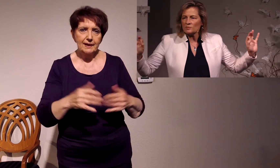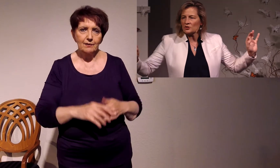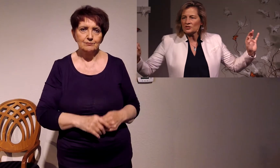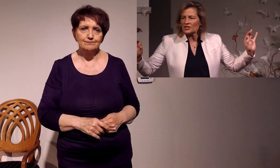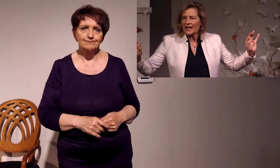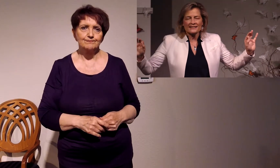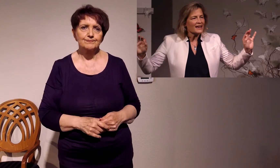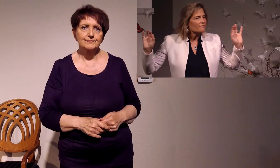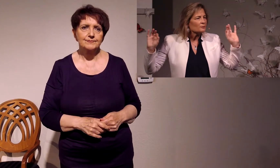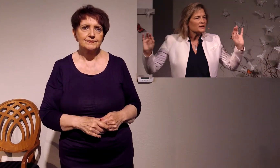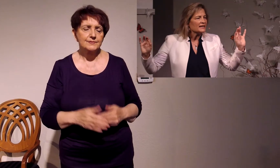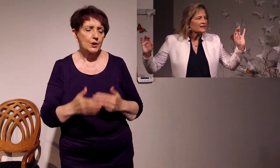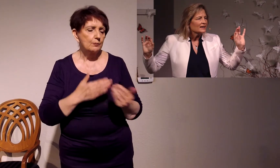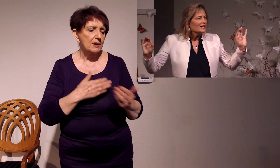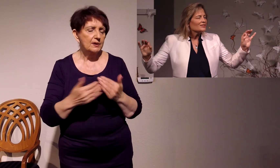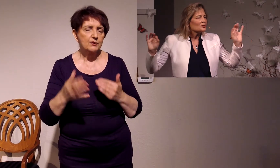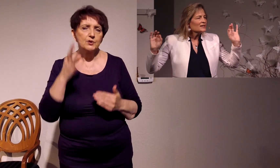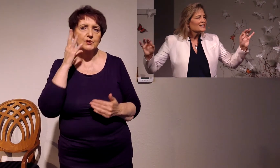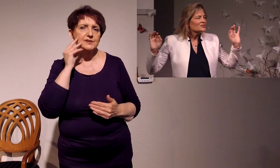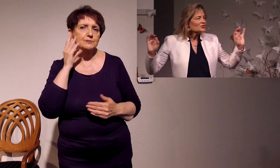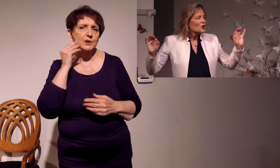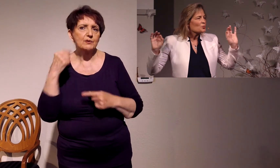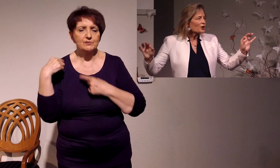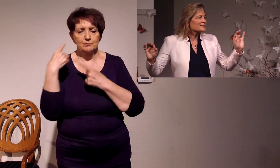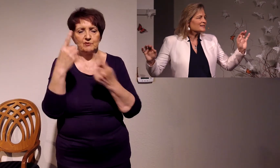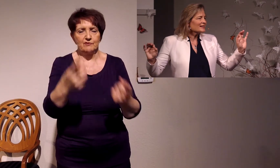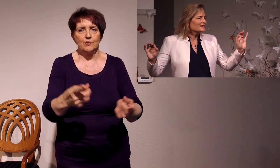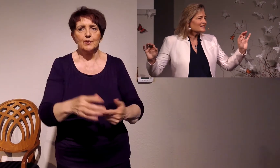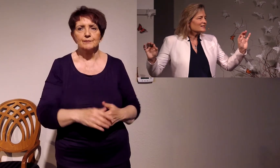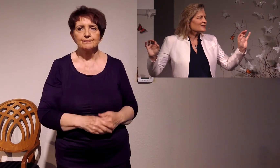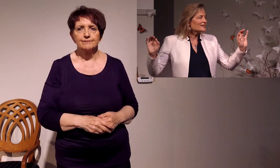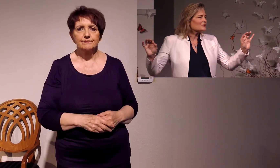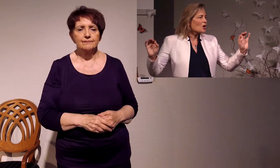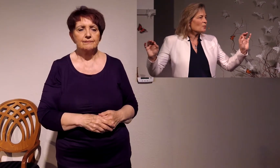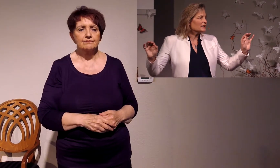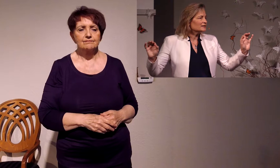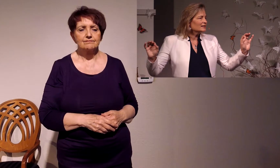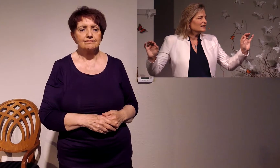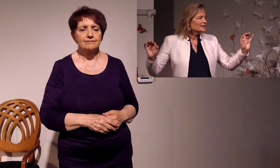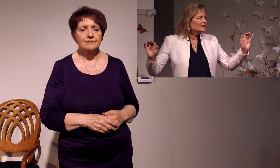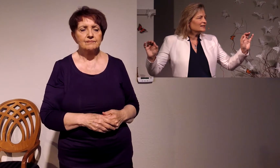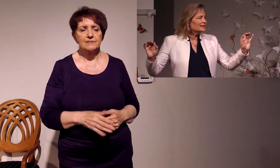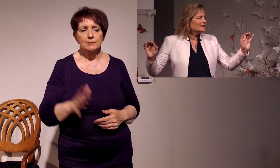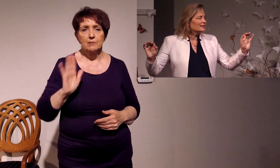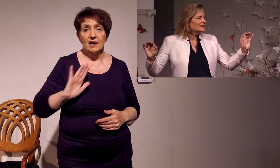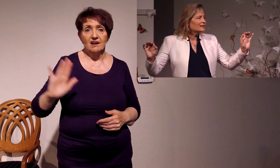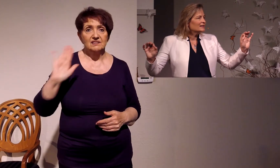our experience has ever been, there is no precedent to this moment.